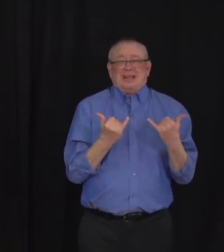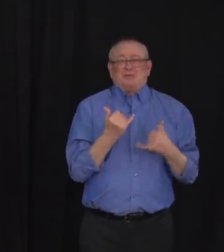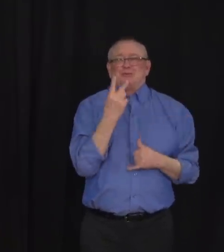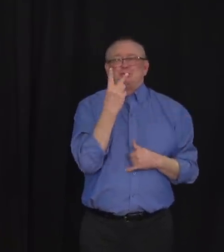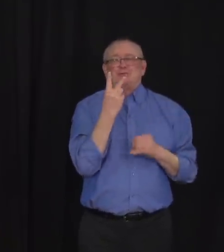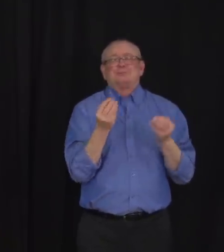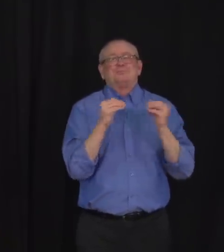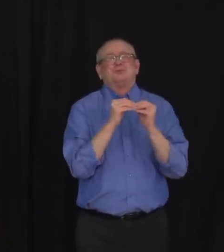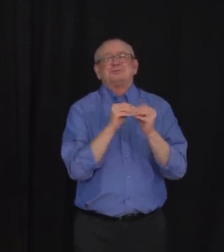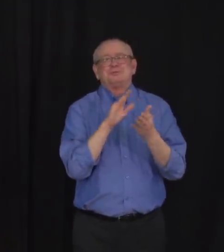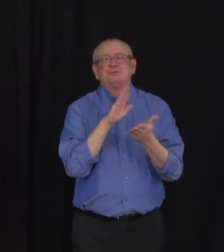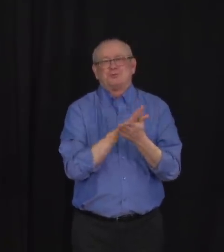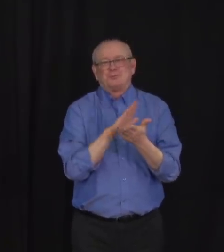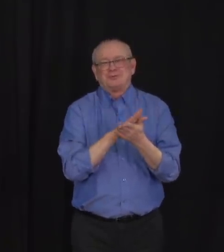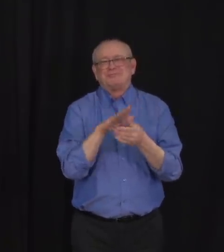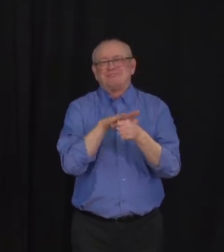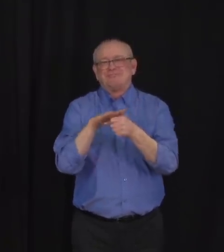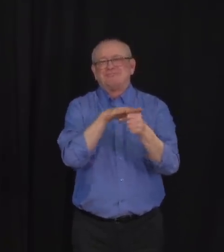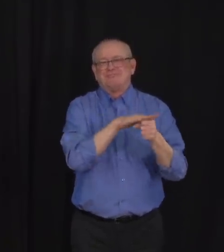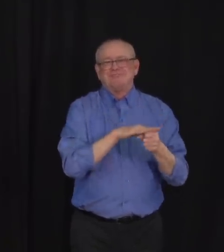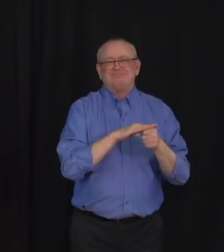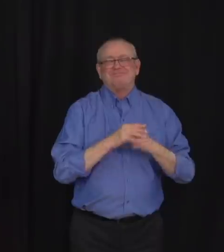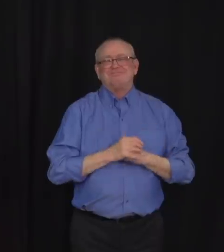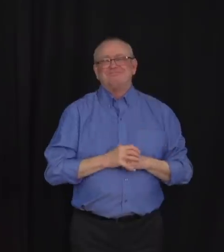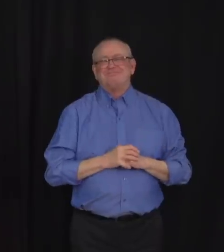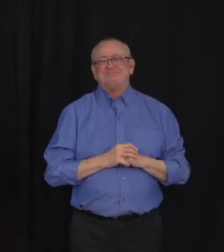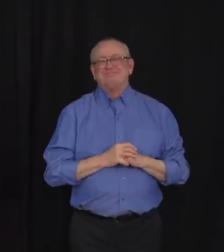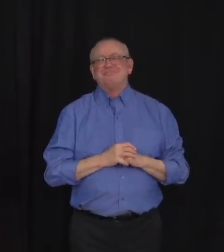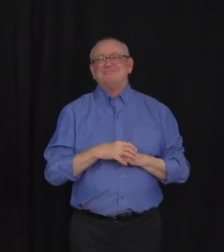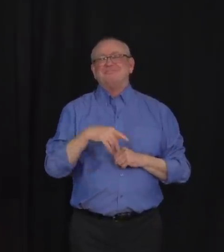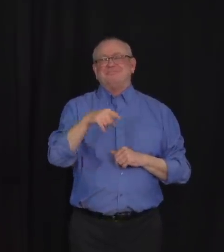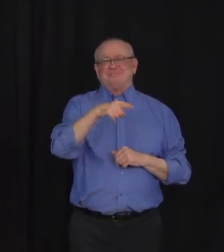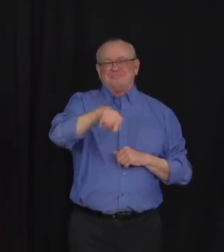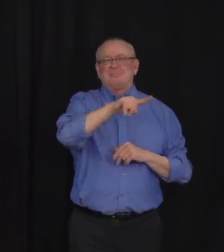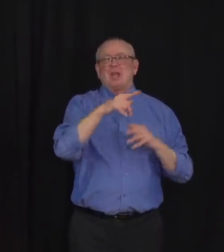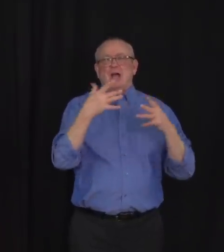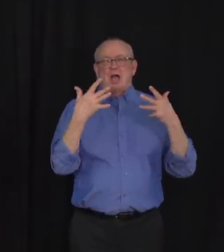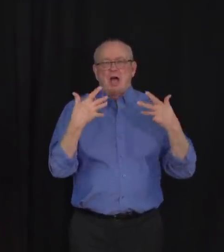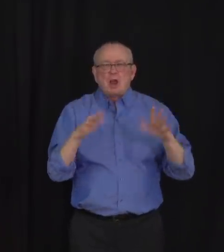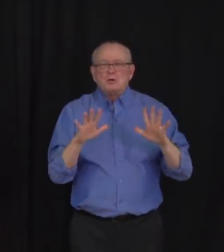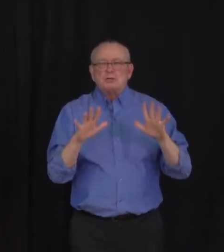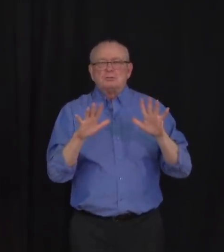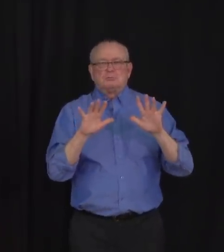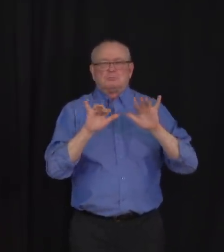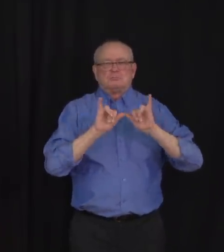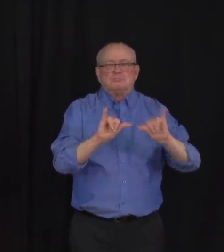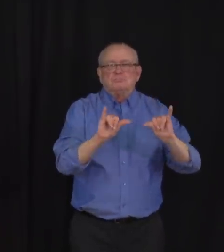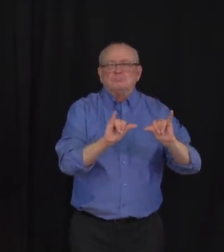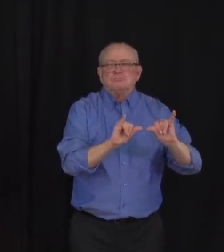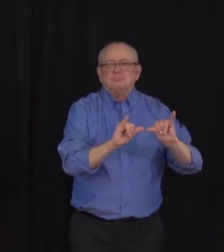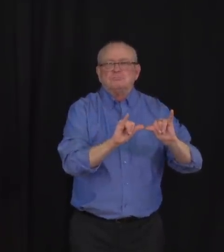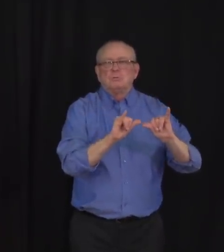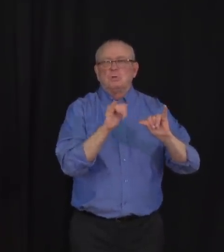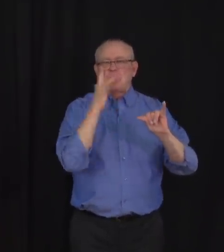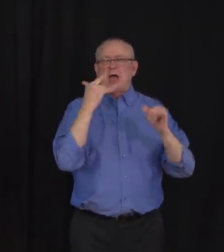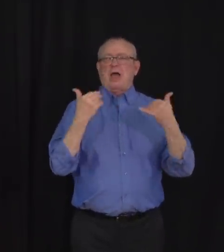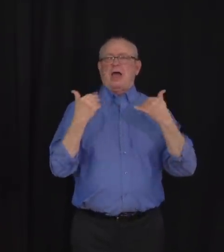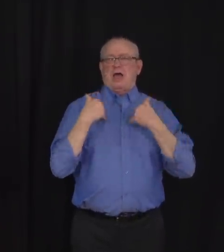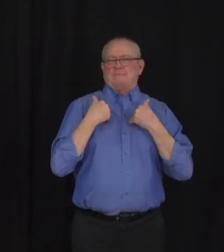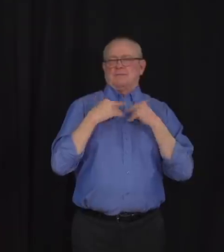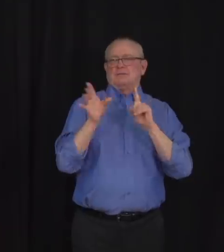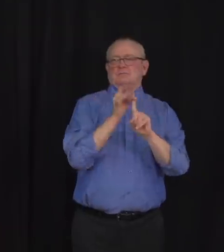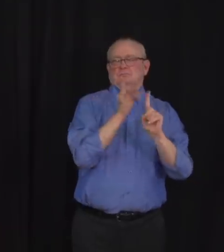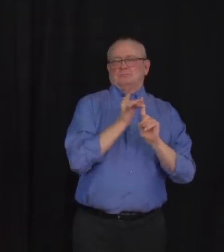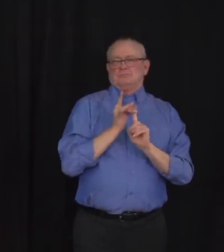anyone who may have been exposed was already quarantined after the initial COVID positive test. We are now offering all